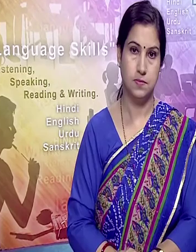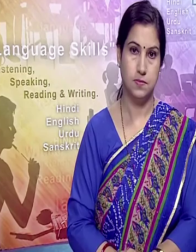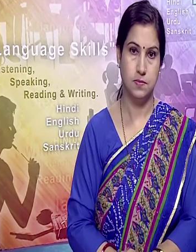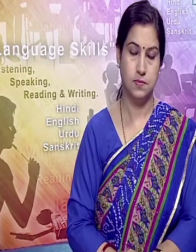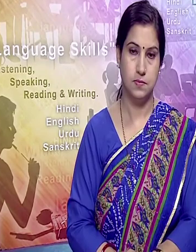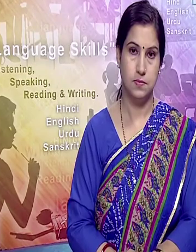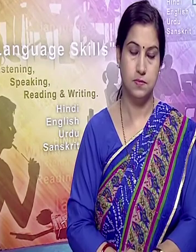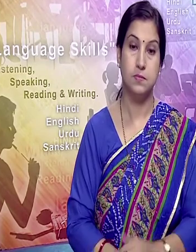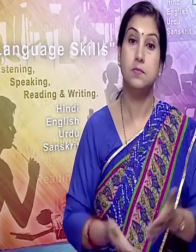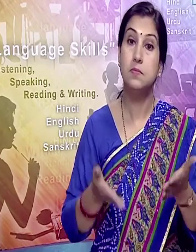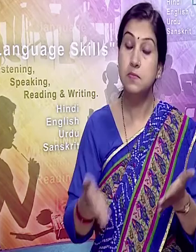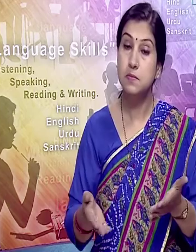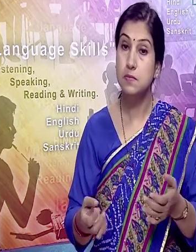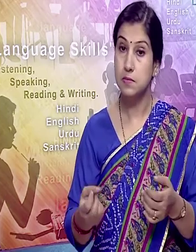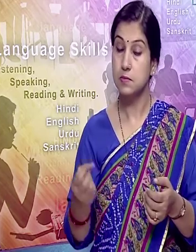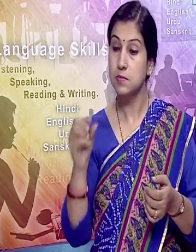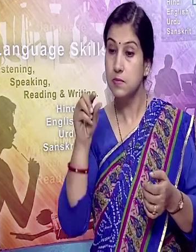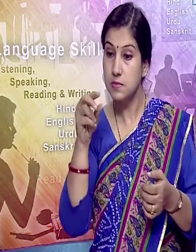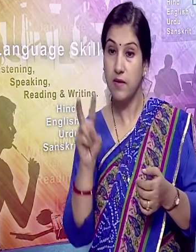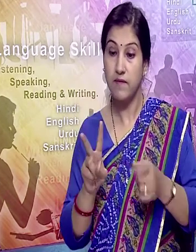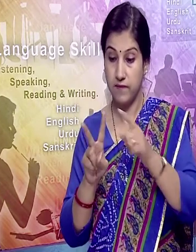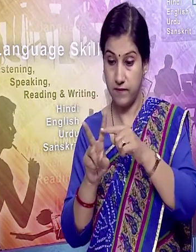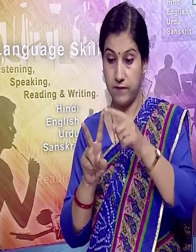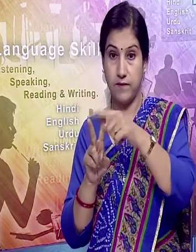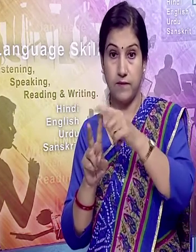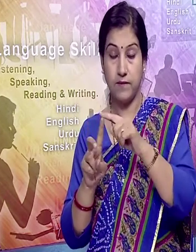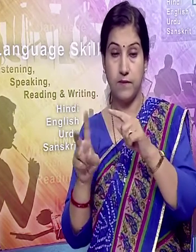Though they are required in small quantity,